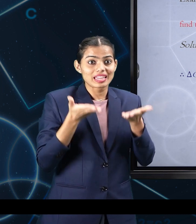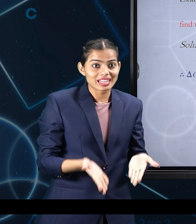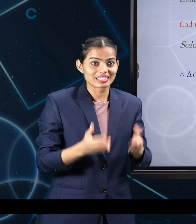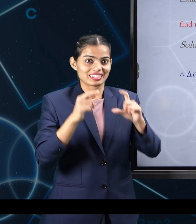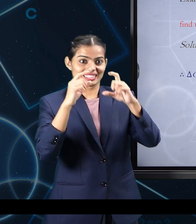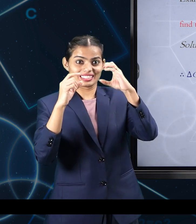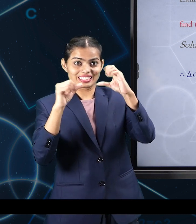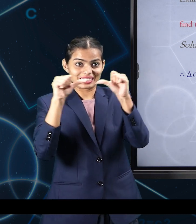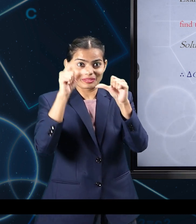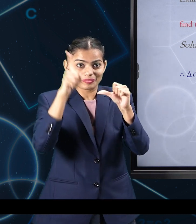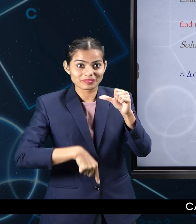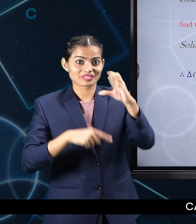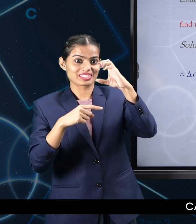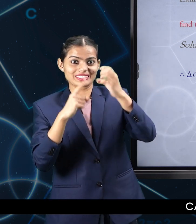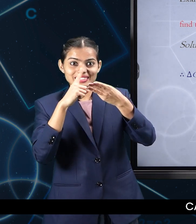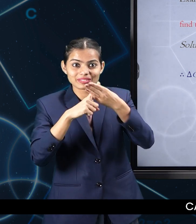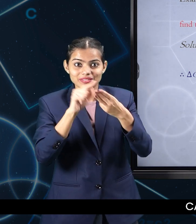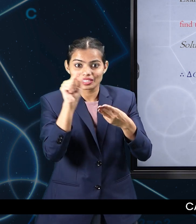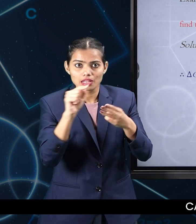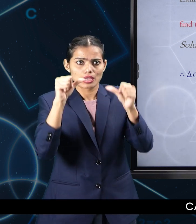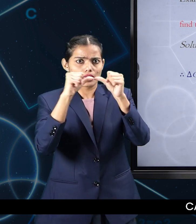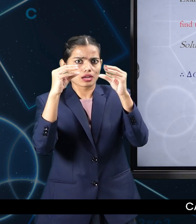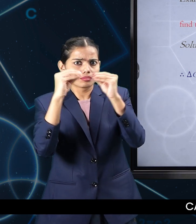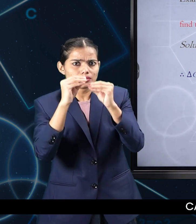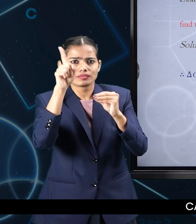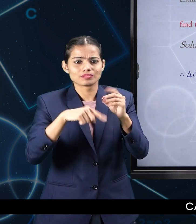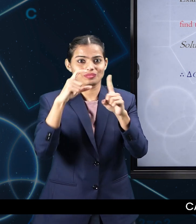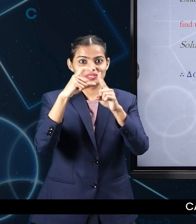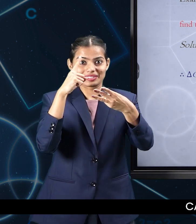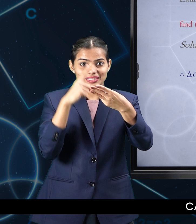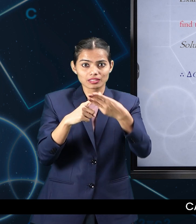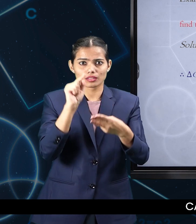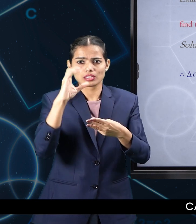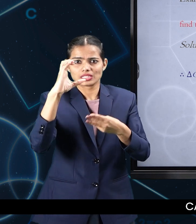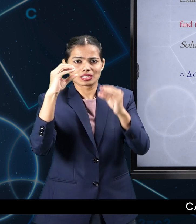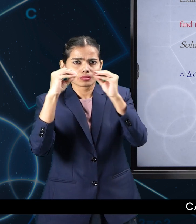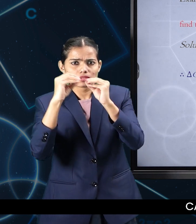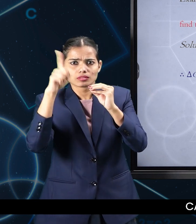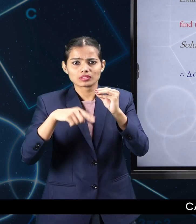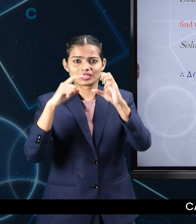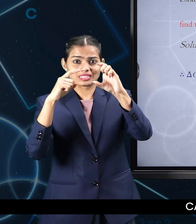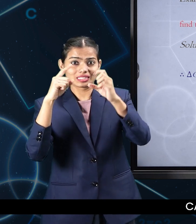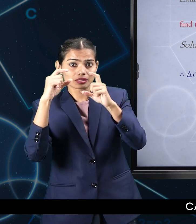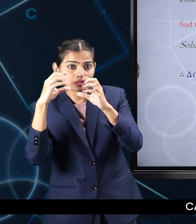Hence, CA by CE is equal to AB by DE is equal to CB by CD.